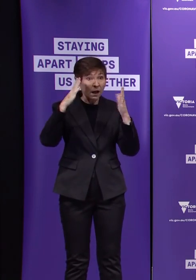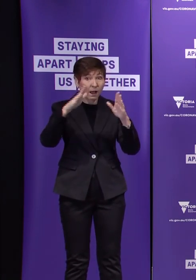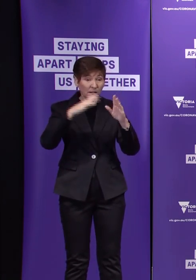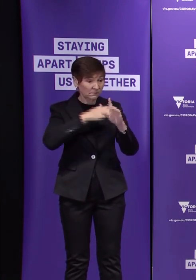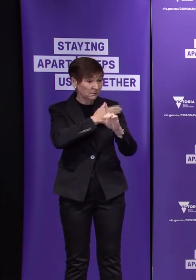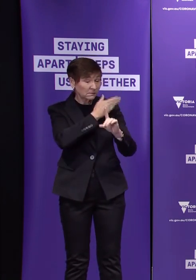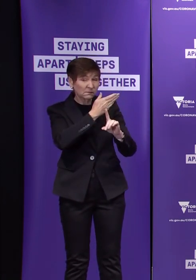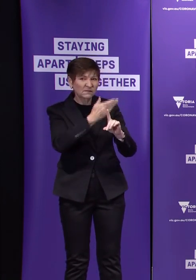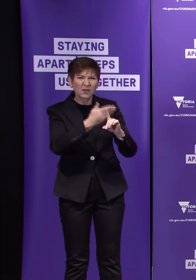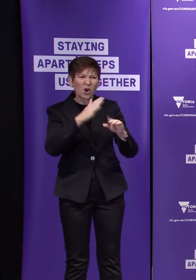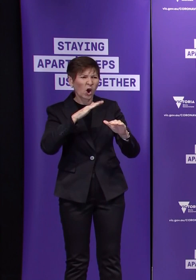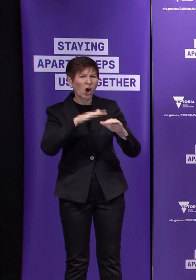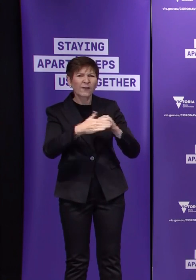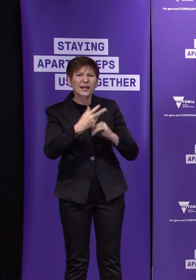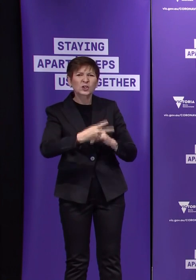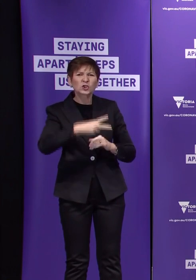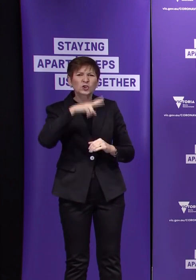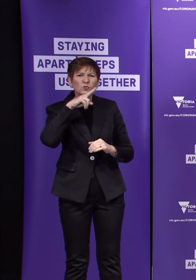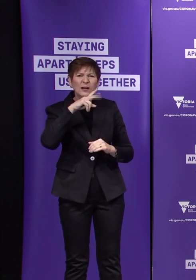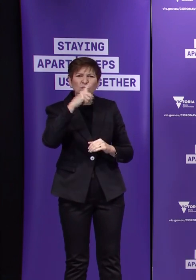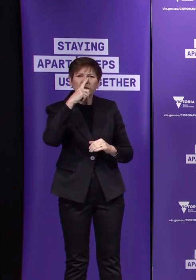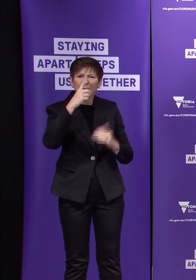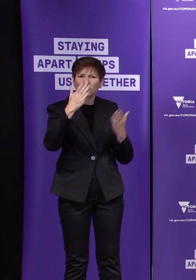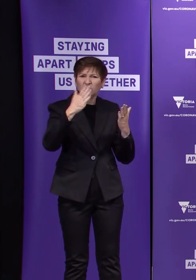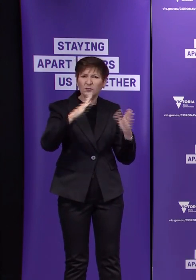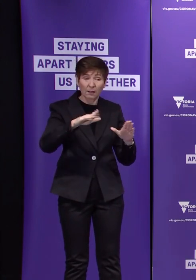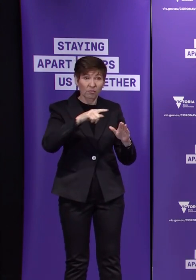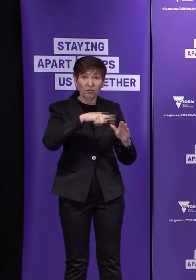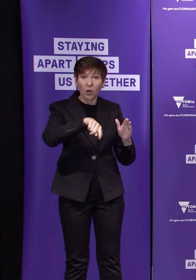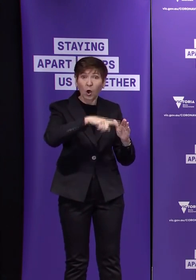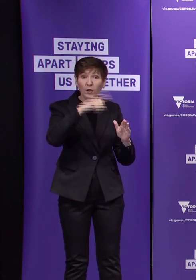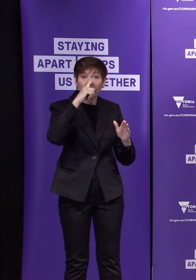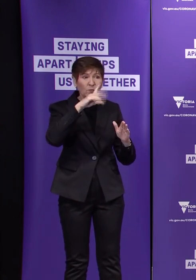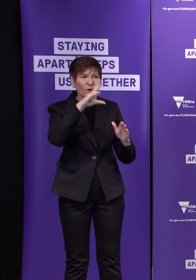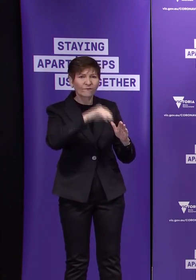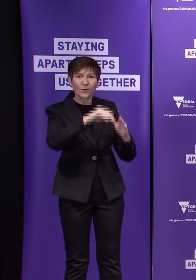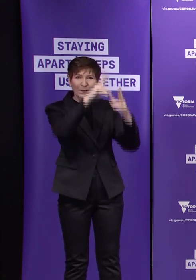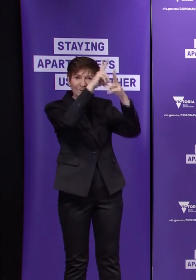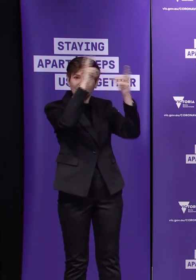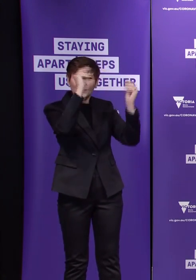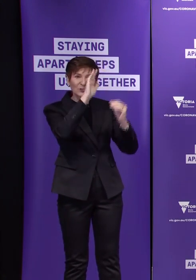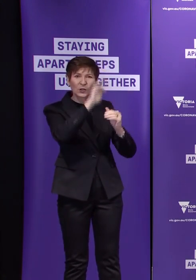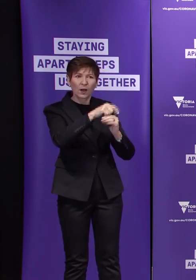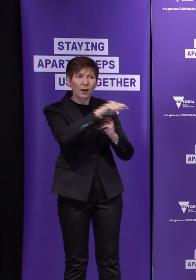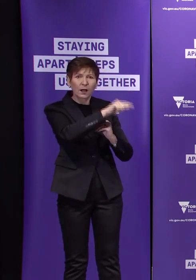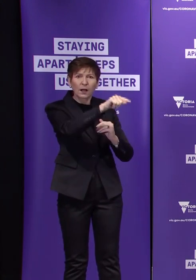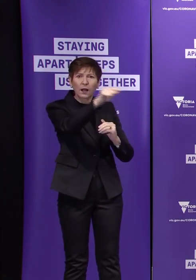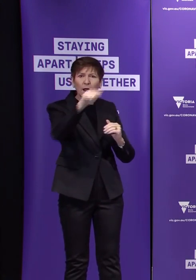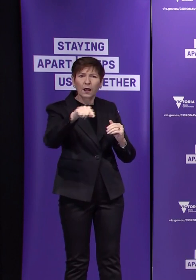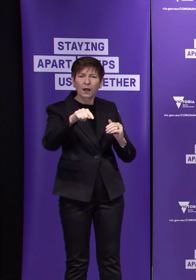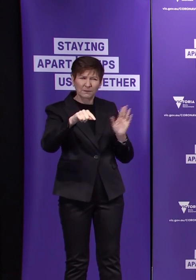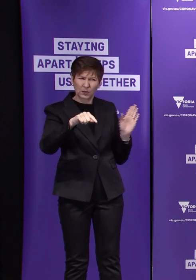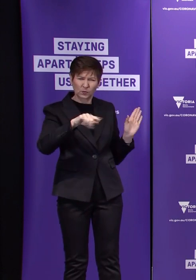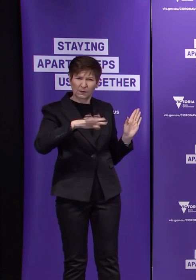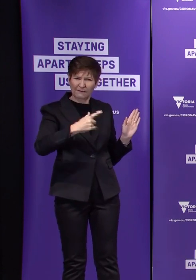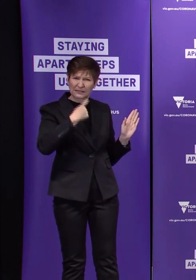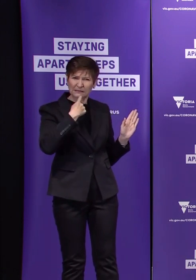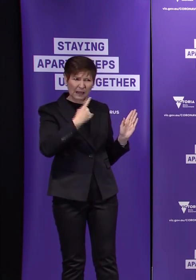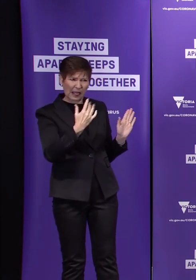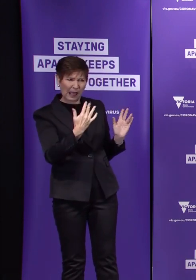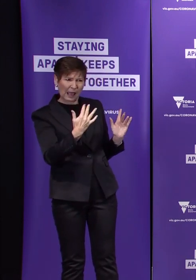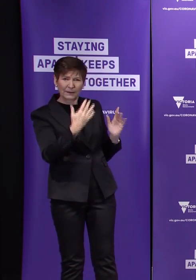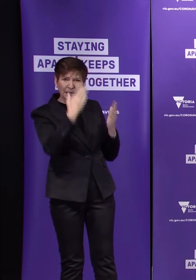cited privacy reasons for not naming how many residents have died at each aged care home.